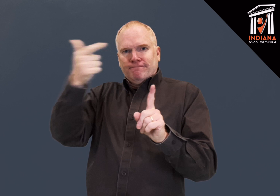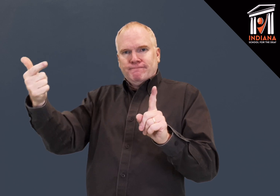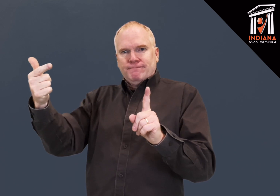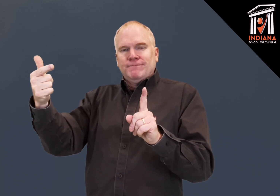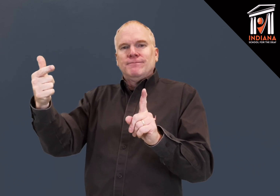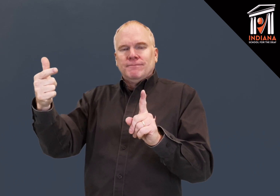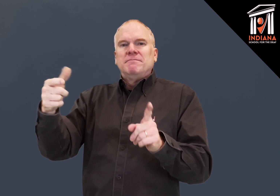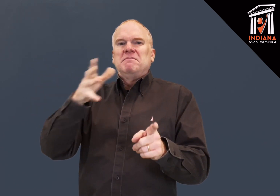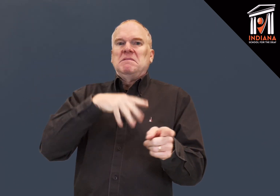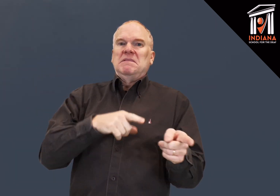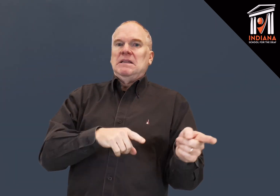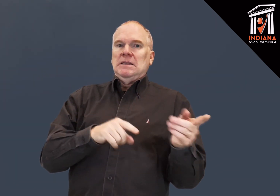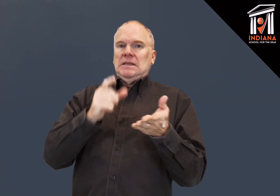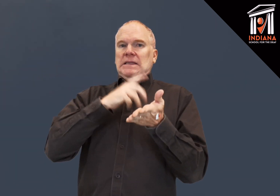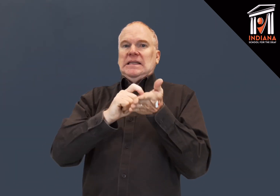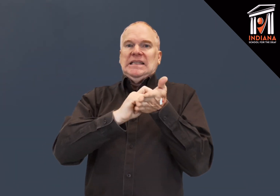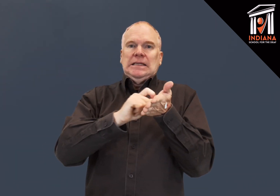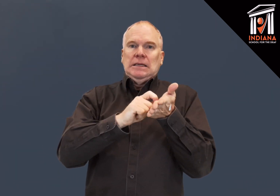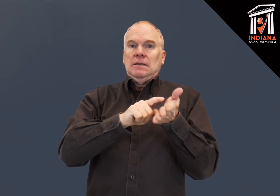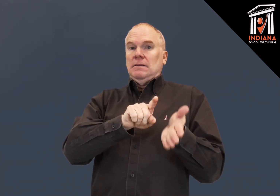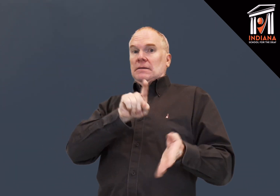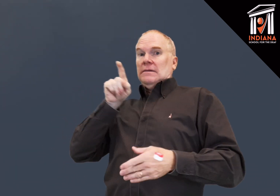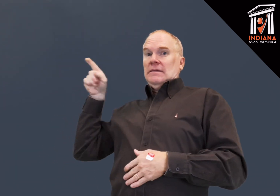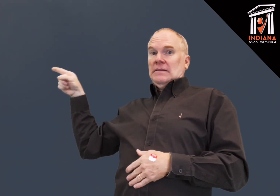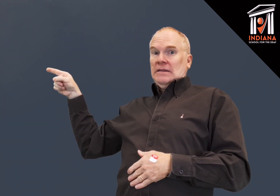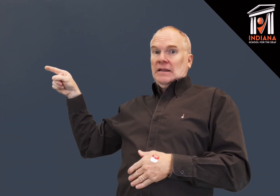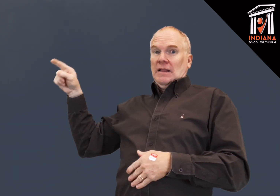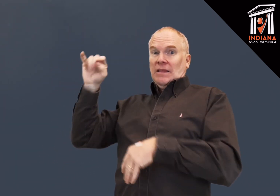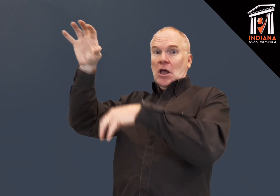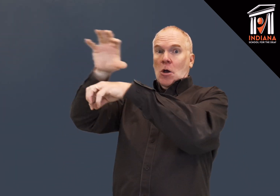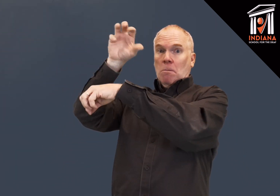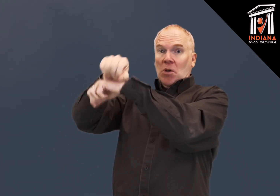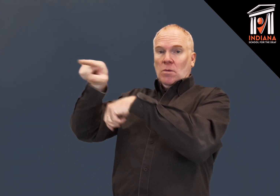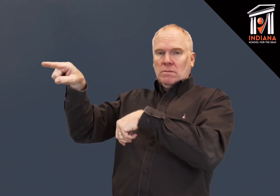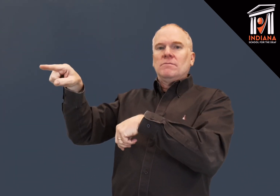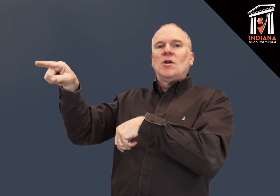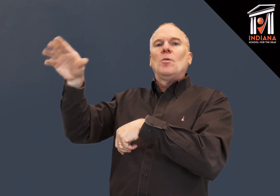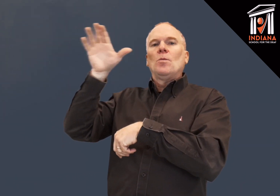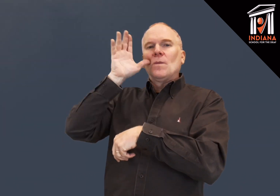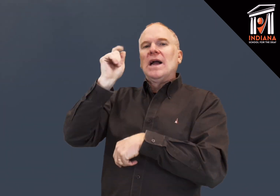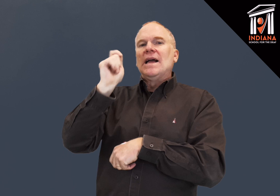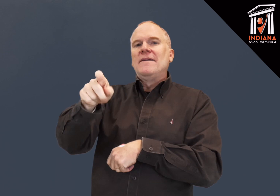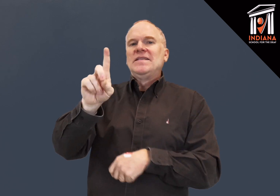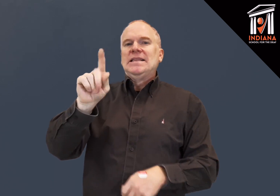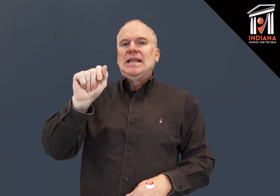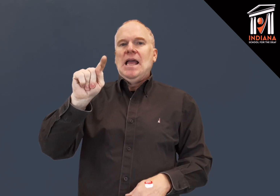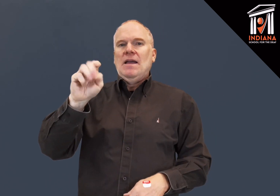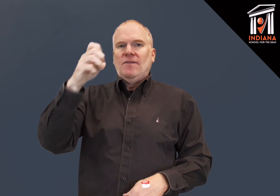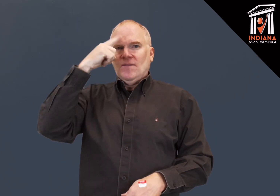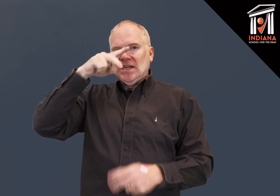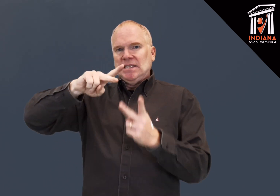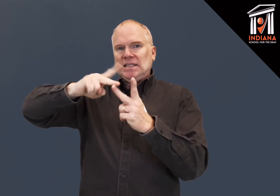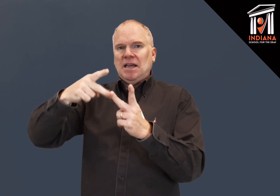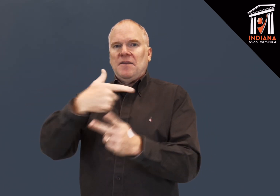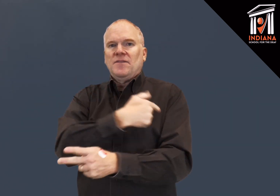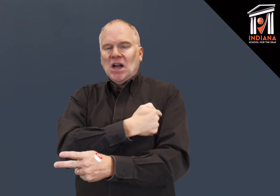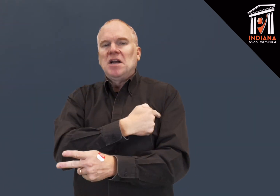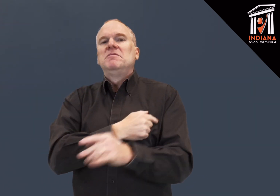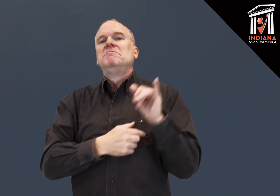Moderna. So I have 28 days until I get this, or until I get the second round. When I go to the checkout,